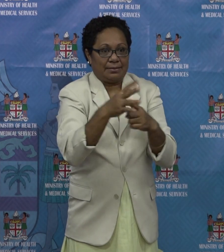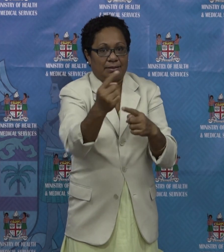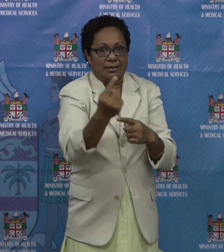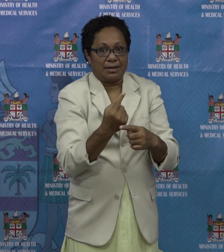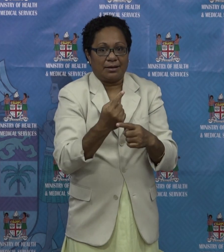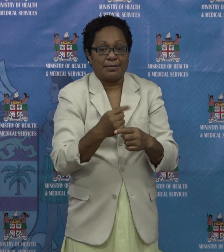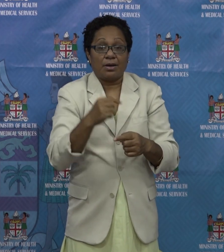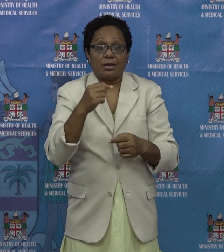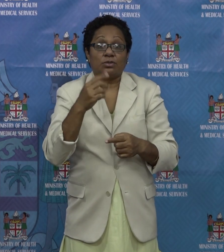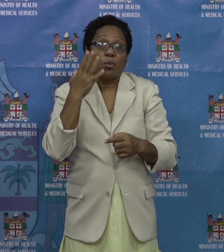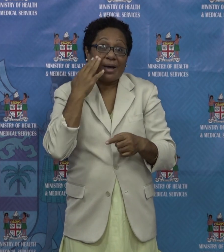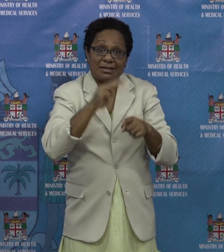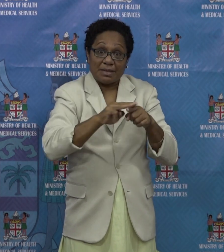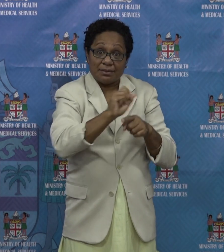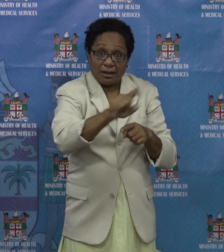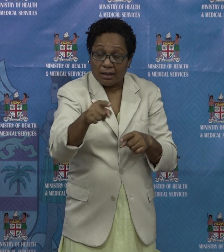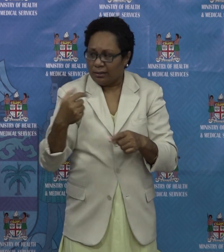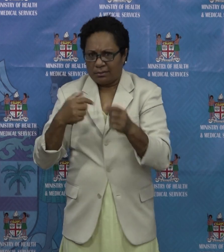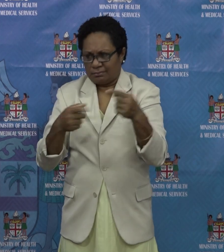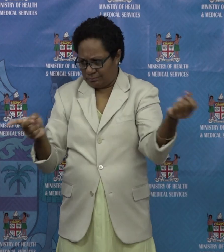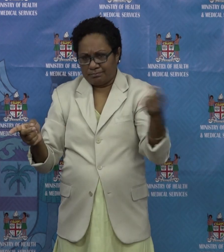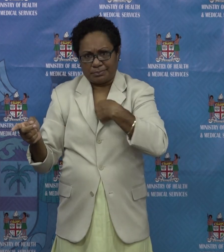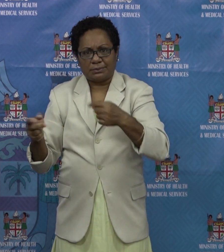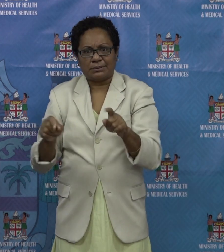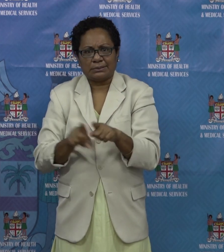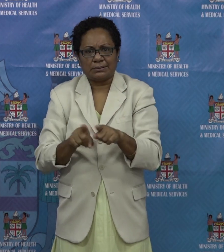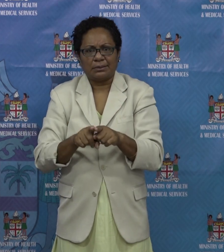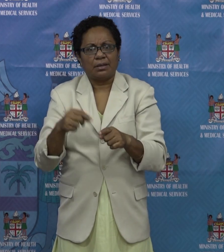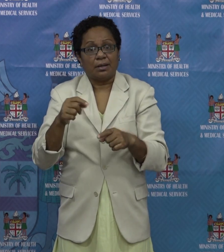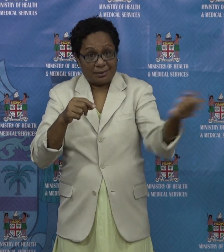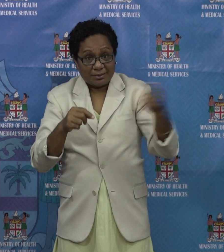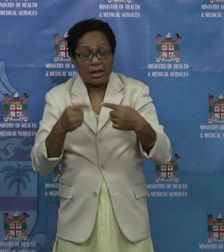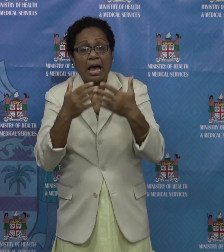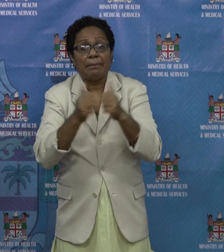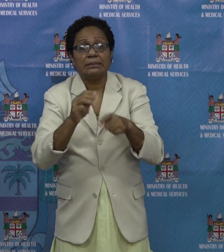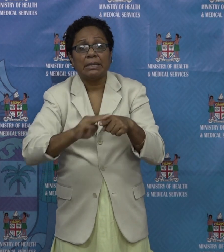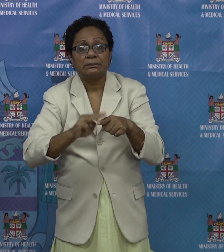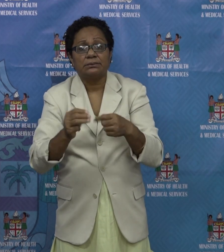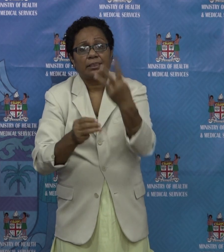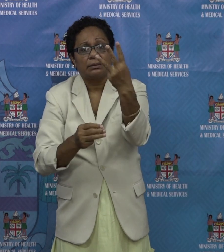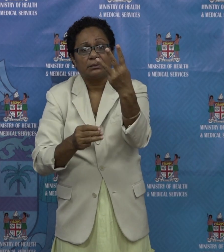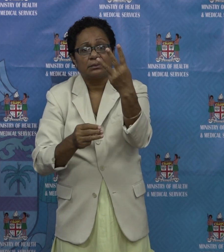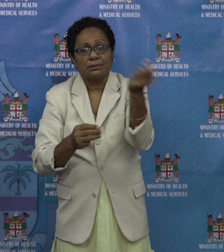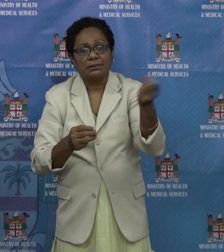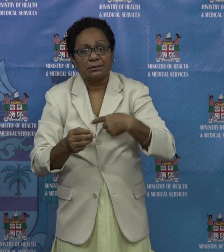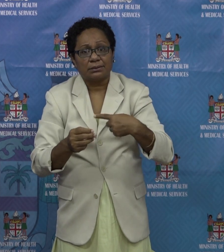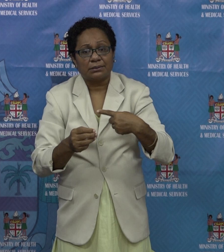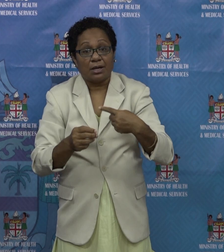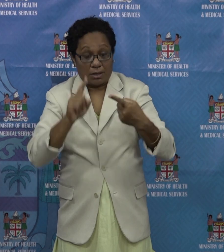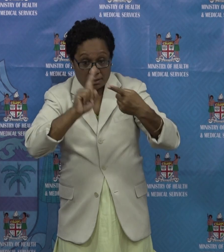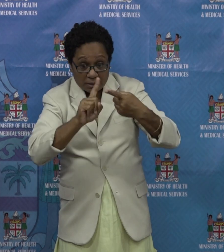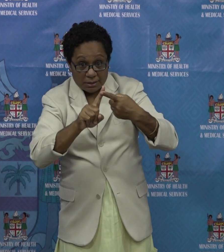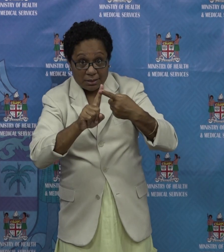got a message to tell me this message went out. I only received 3 messages. One that you're a potential